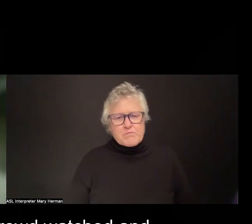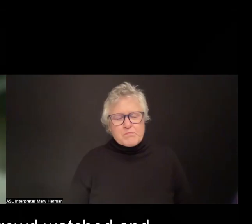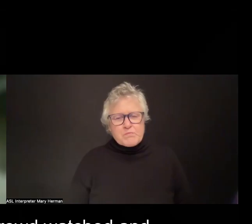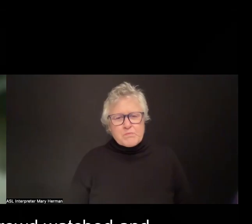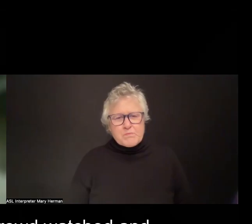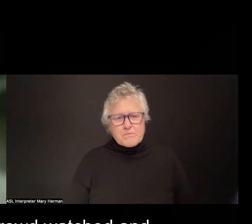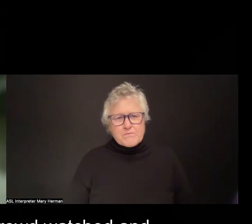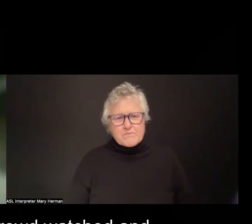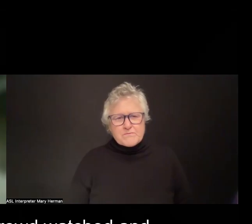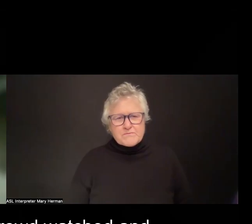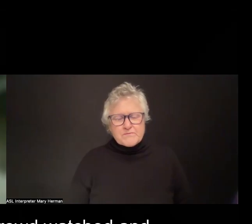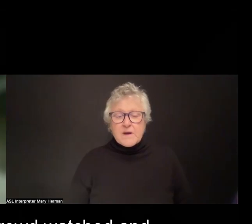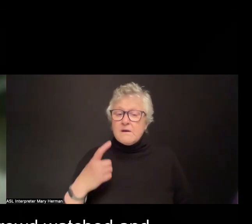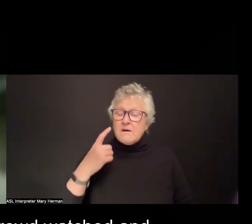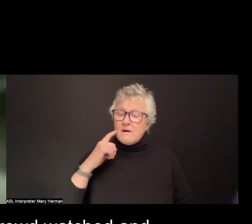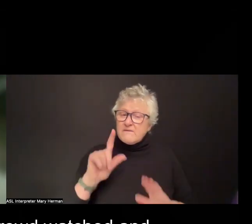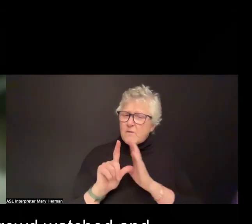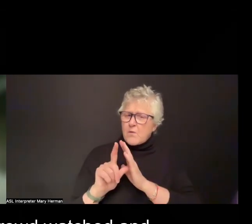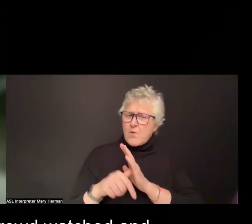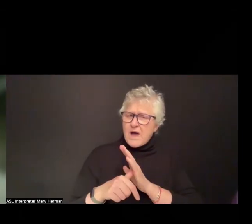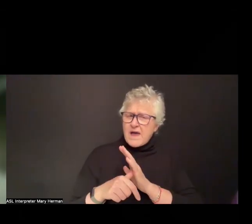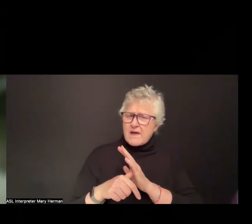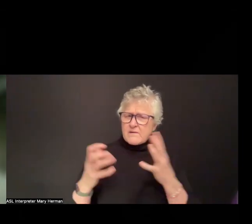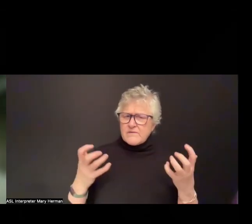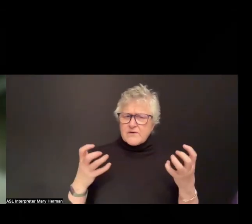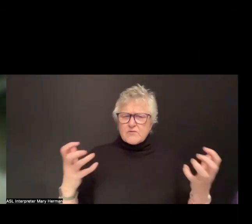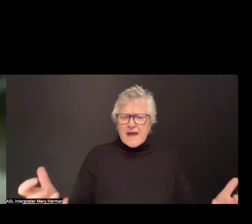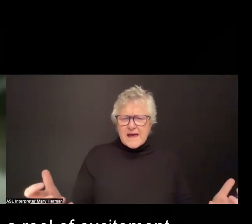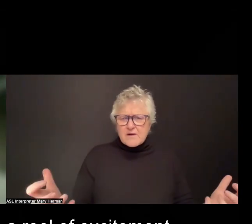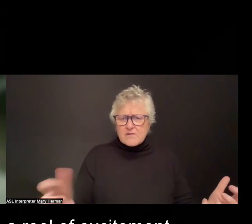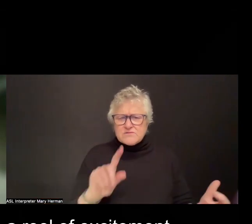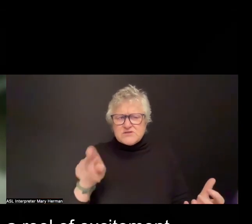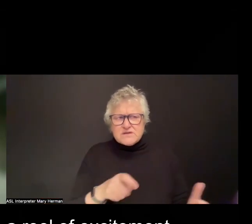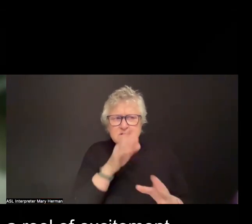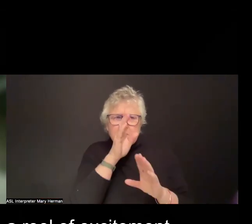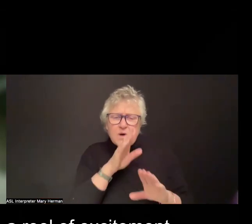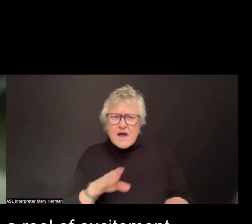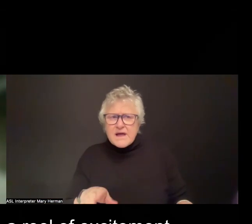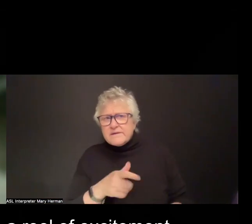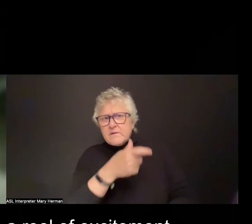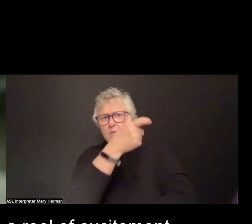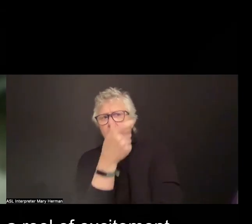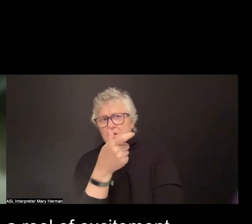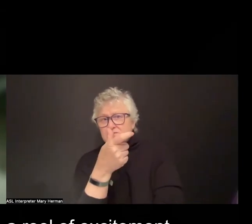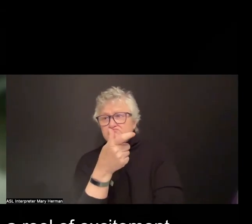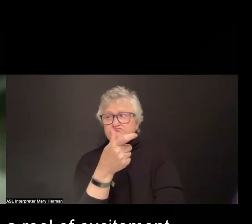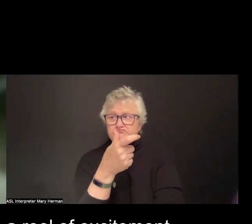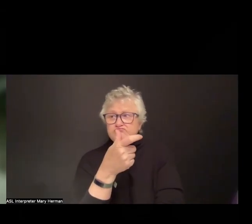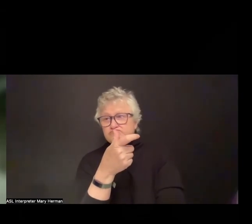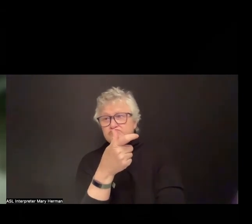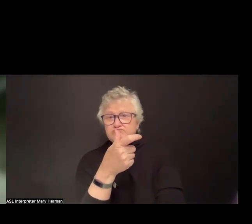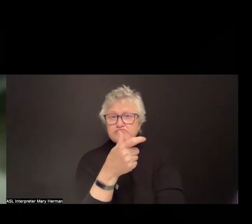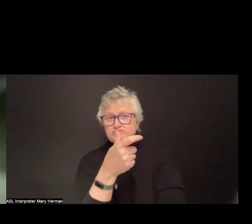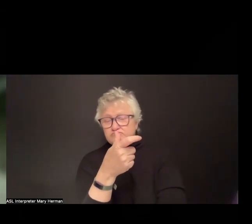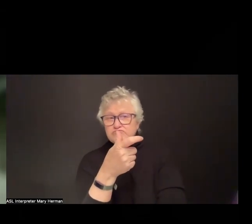For a time, the crowd watched and speculated and tried not to grow bored. Then around noon, a rill of excitement rippled through the people with a roar